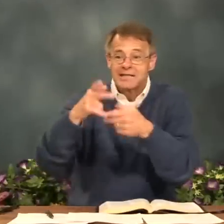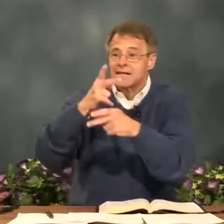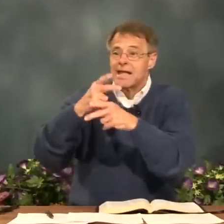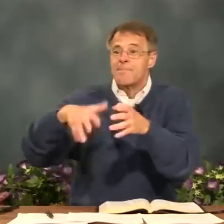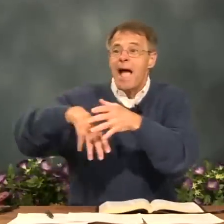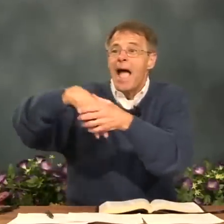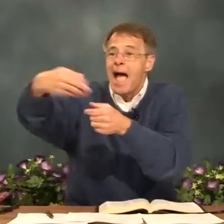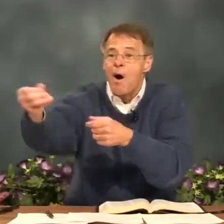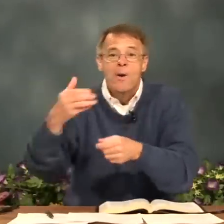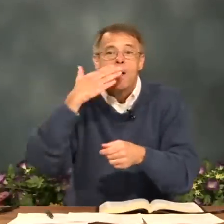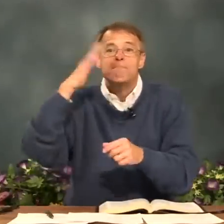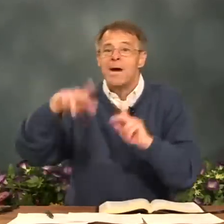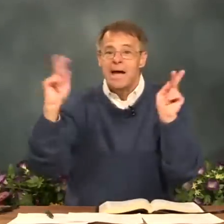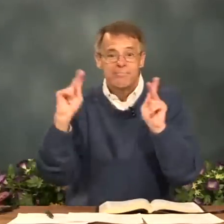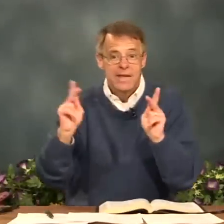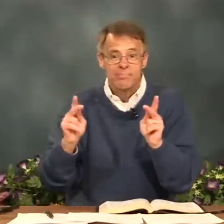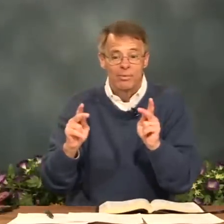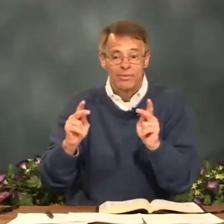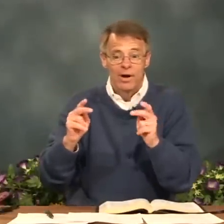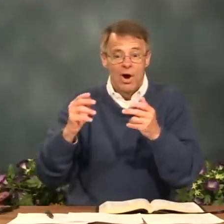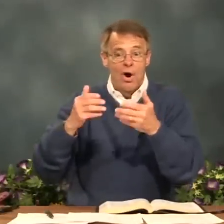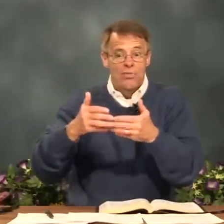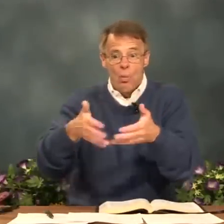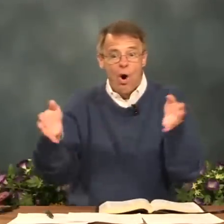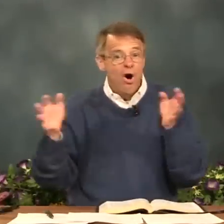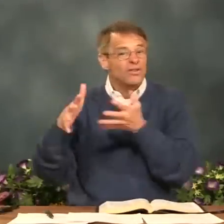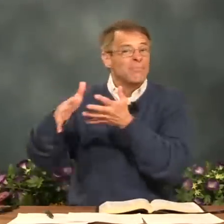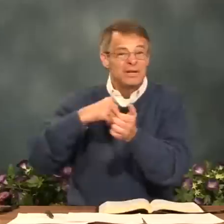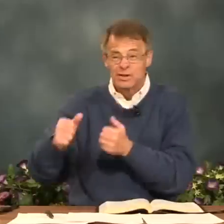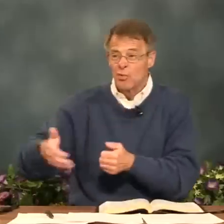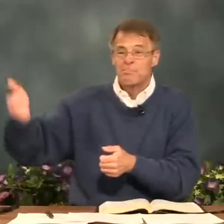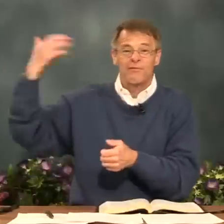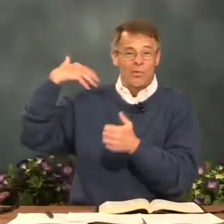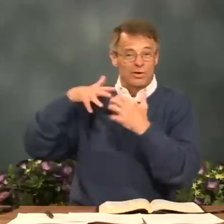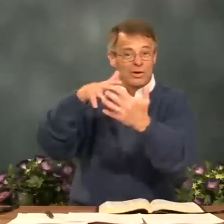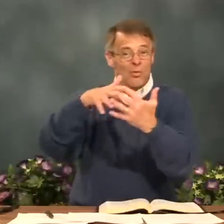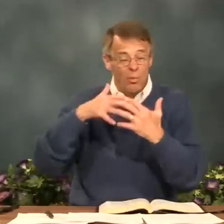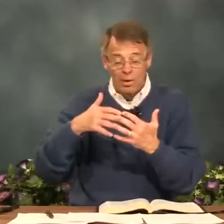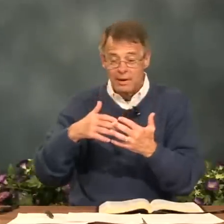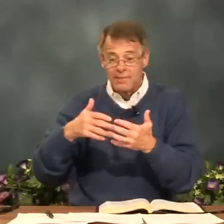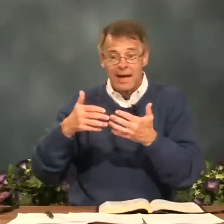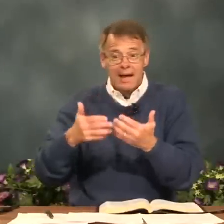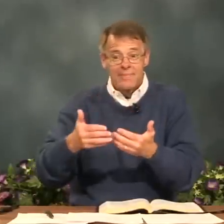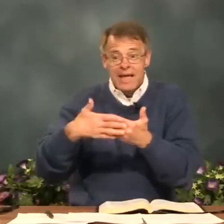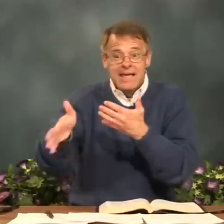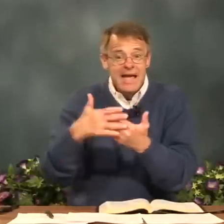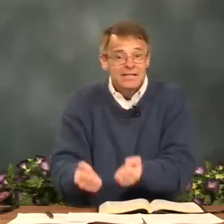to keep out bad people. The walls had been destroyed before during the war, and the gates had